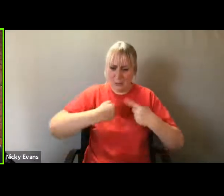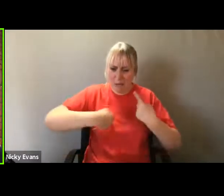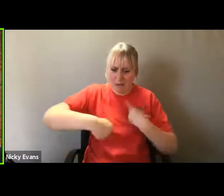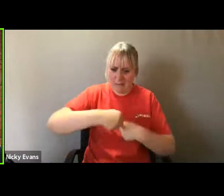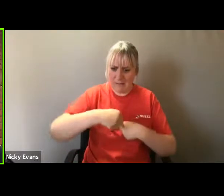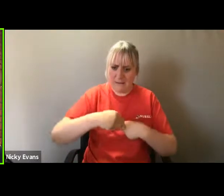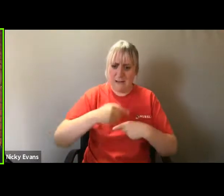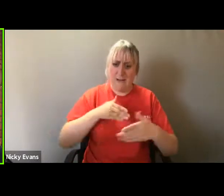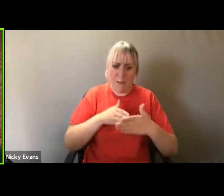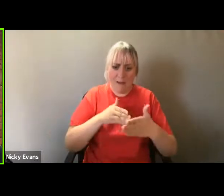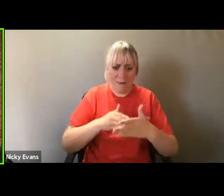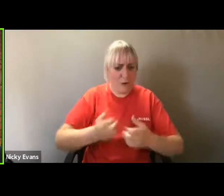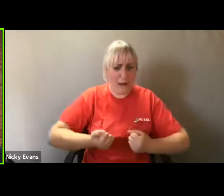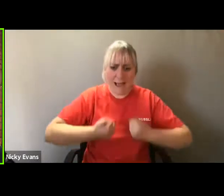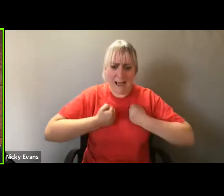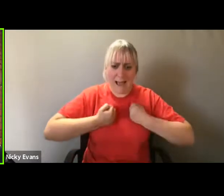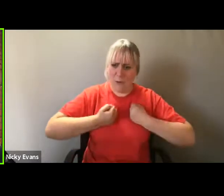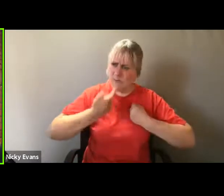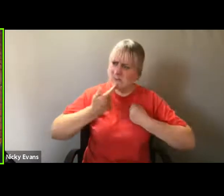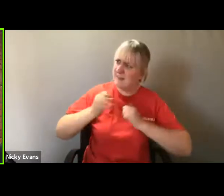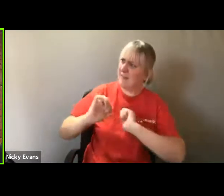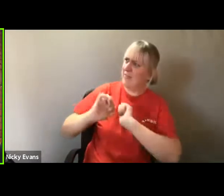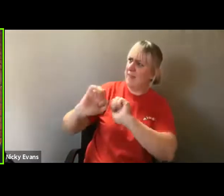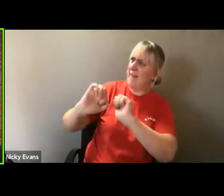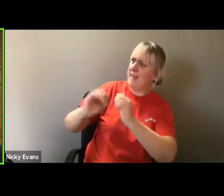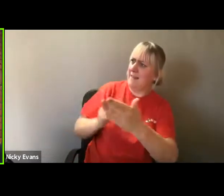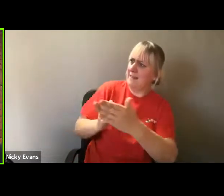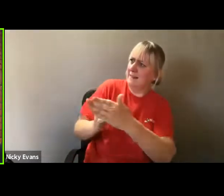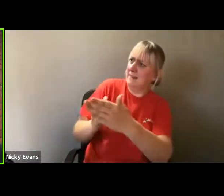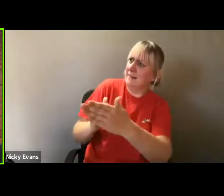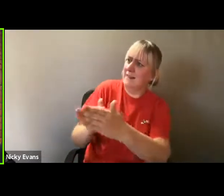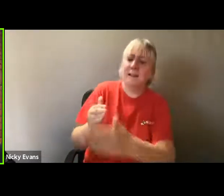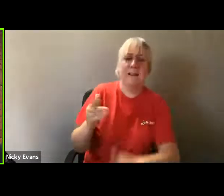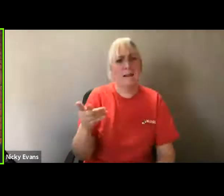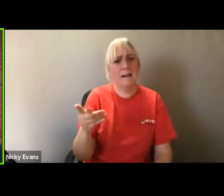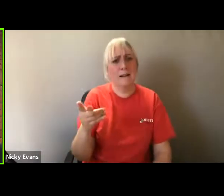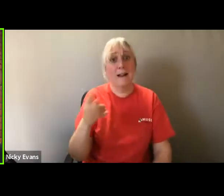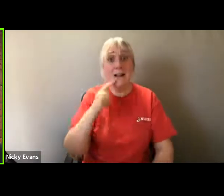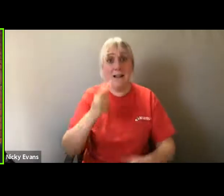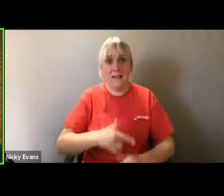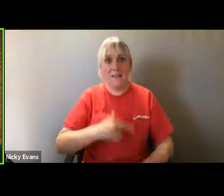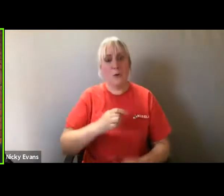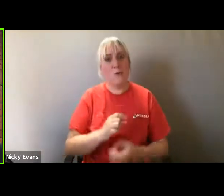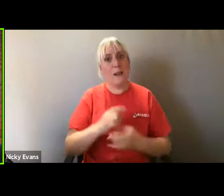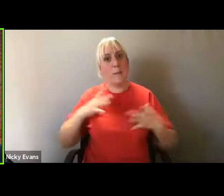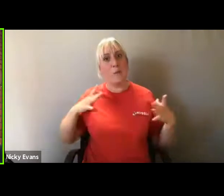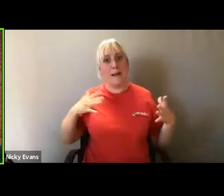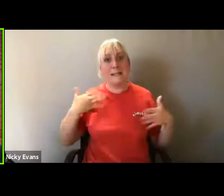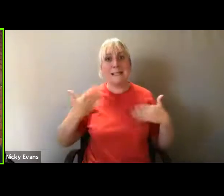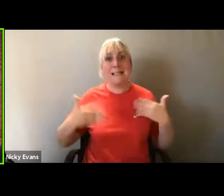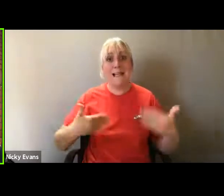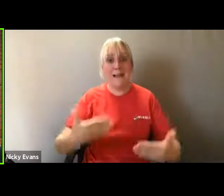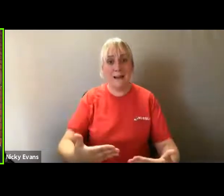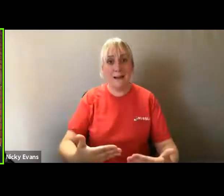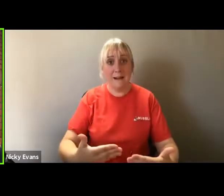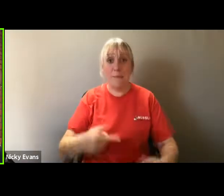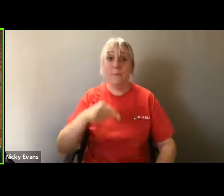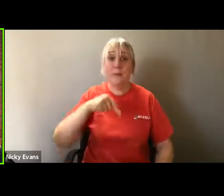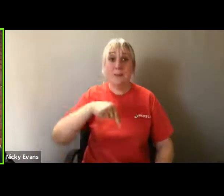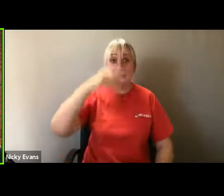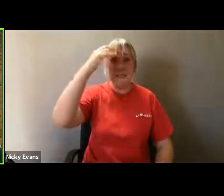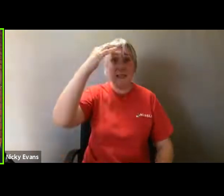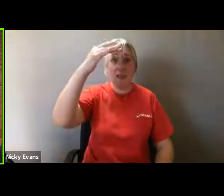our disability, is liberating. And it's not just a theory at an individual level, although that's